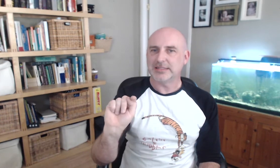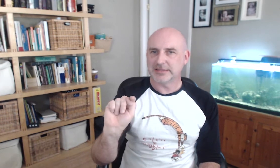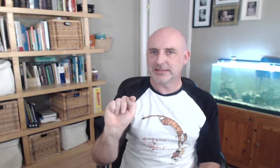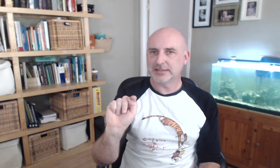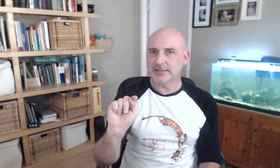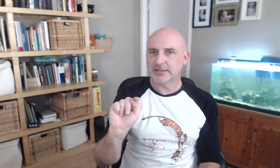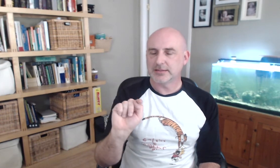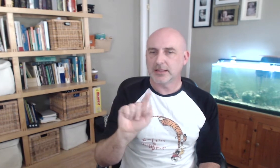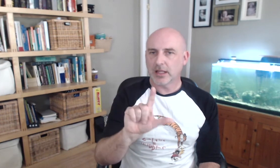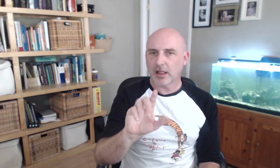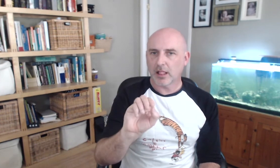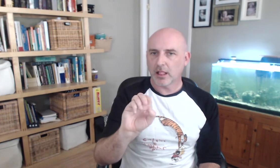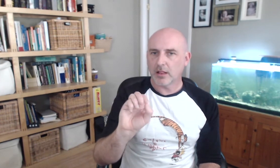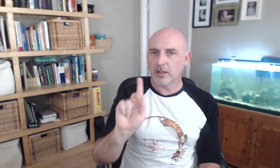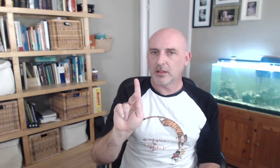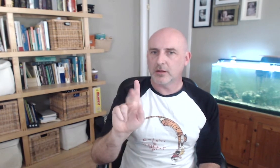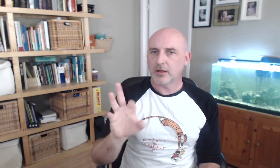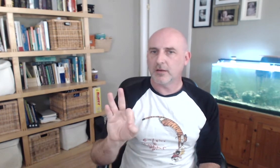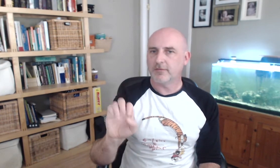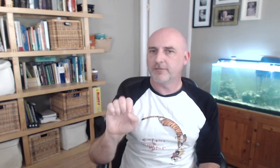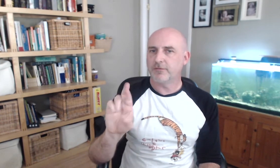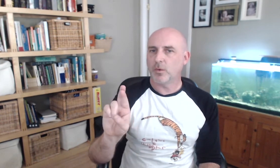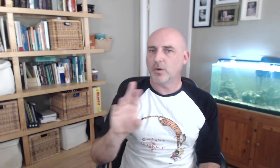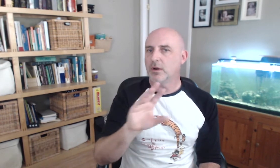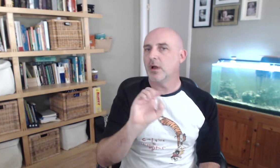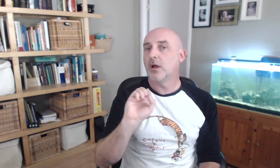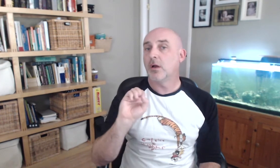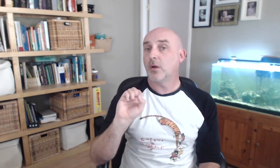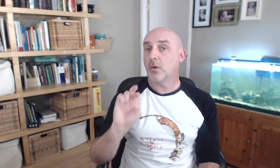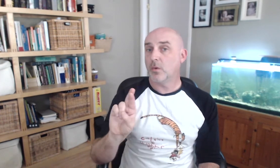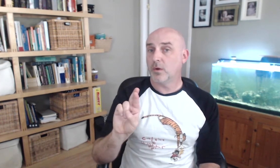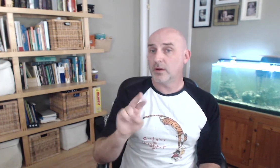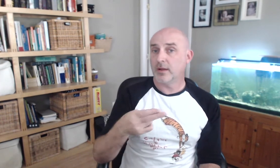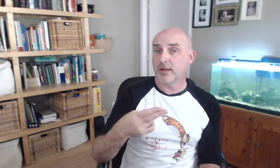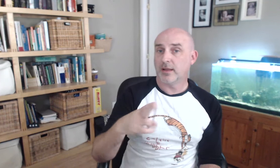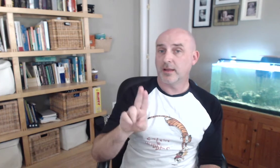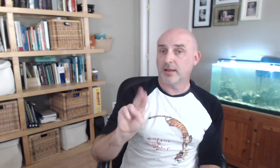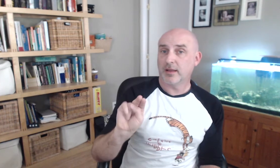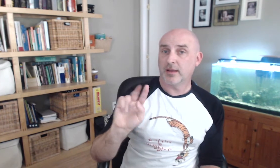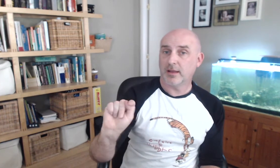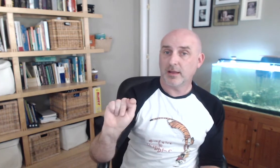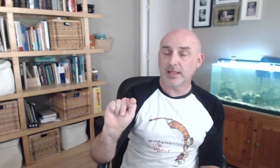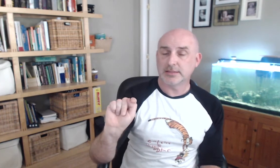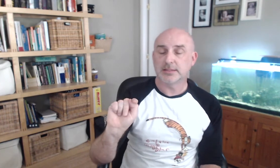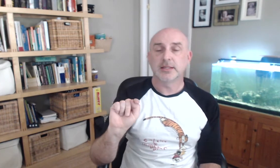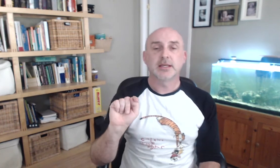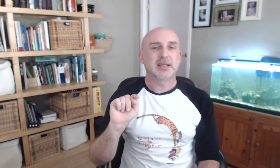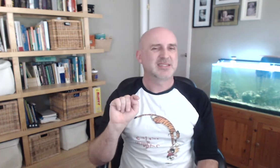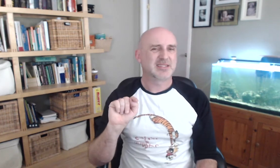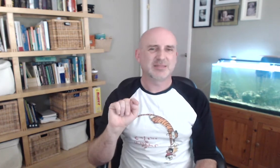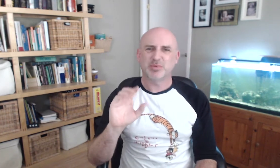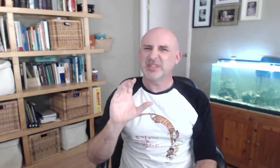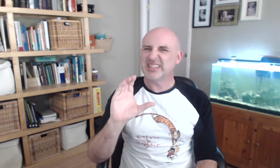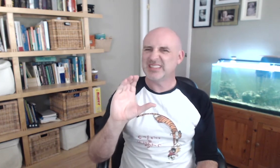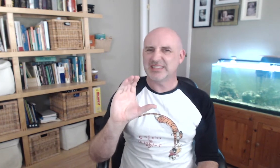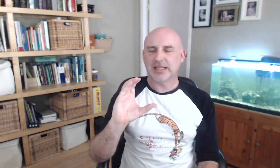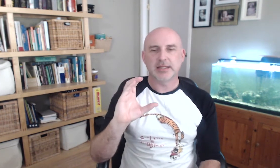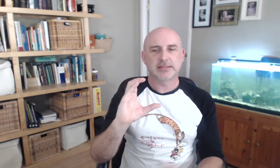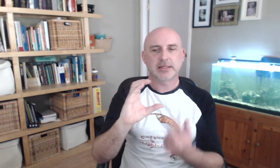hunt. Look for or hunt. It's a pretty easy sign. It's going to be